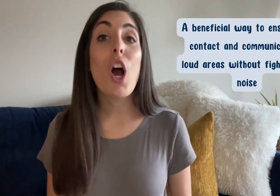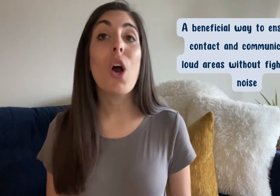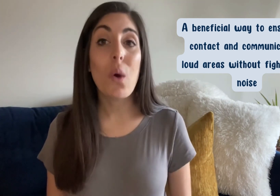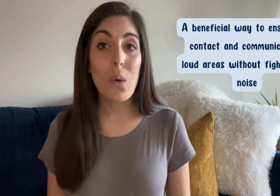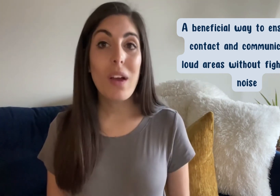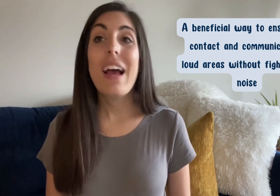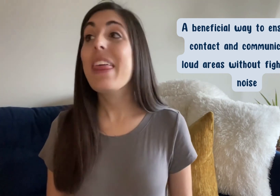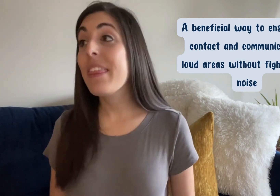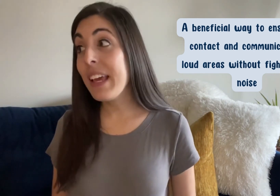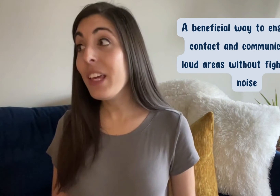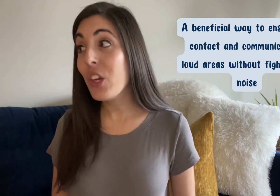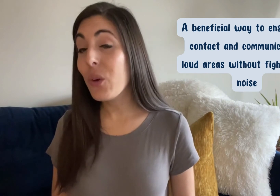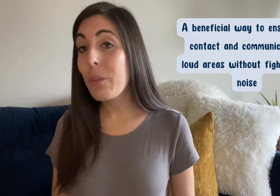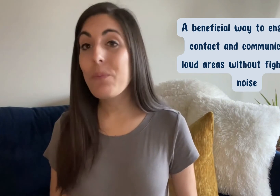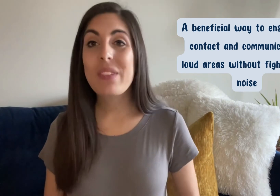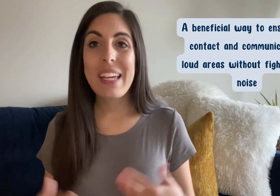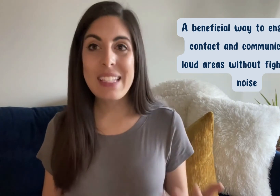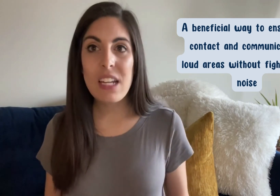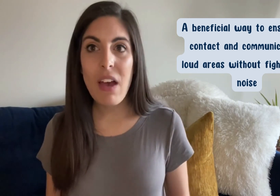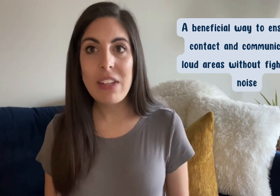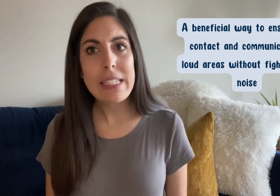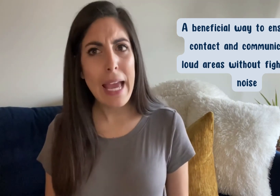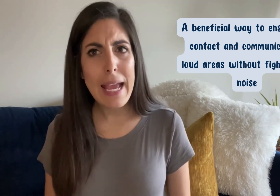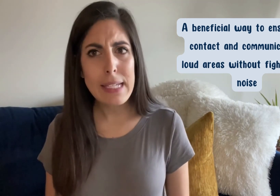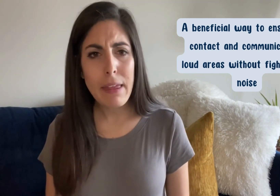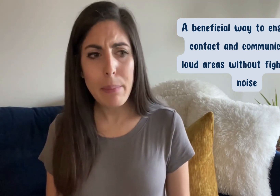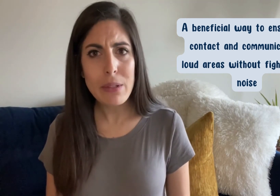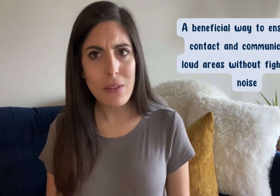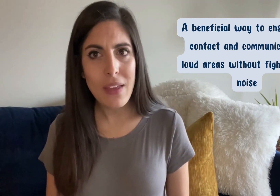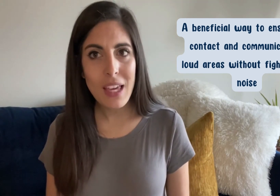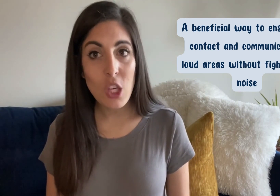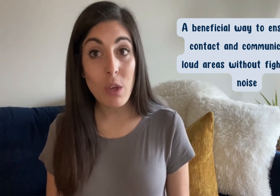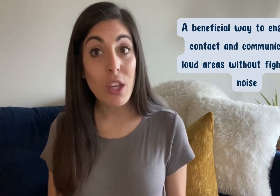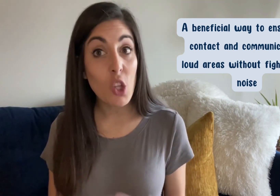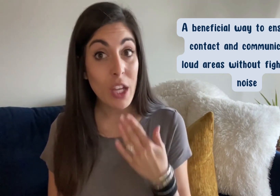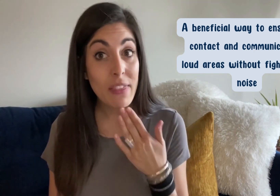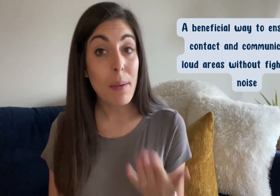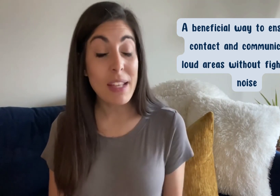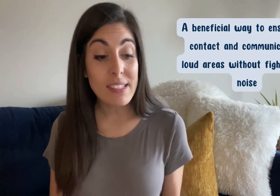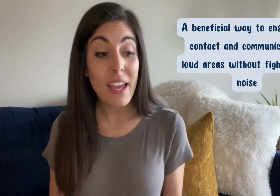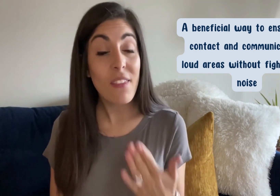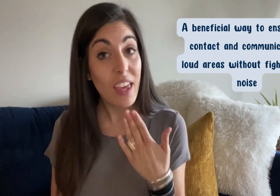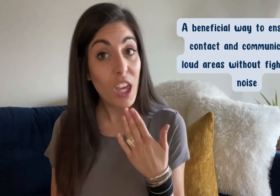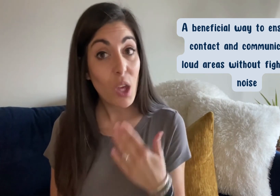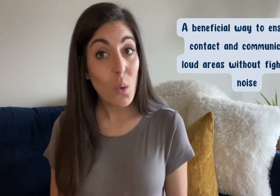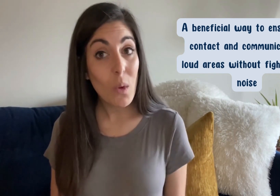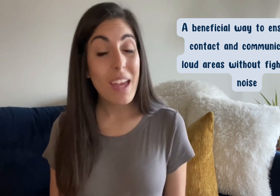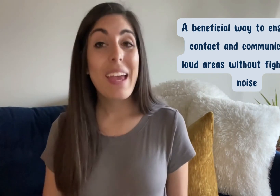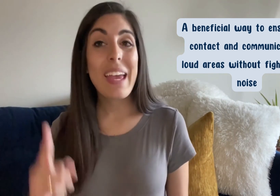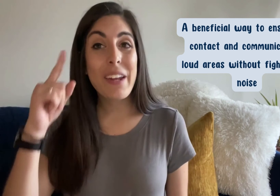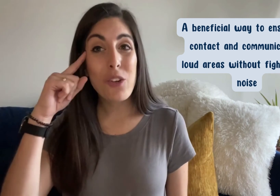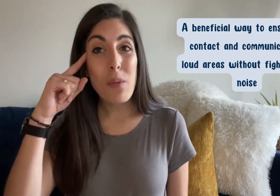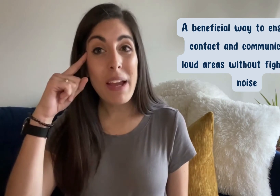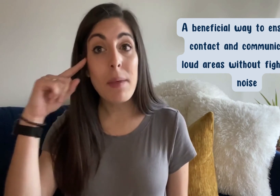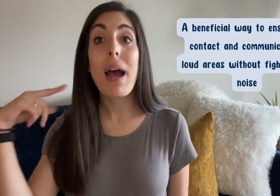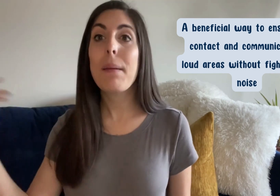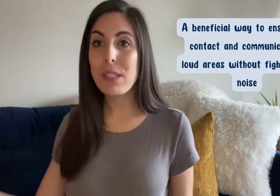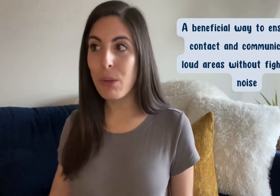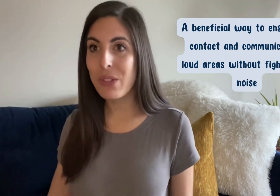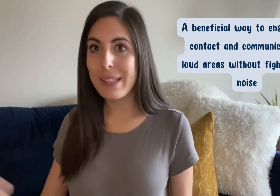Oh, thank you. Instead of having to say, hey, tell that person thank you, you can look at them and say, and it'll remind them, I'm supposed to say